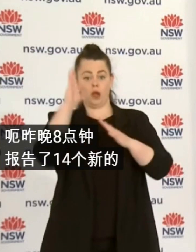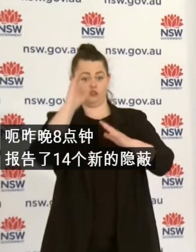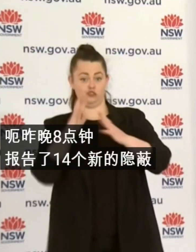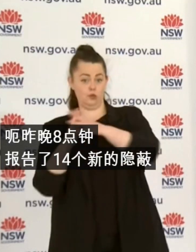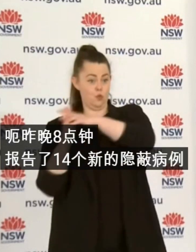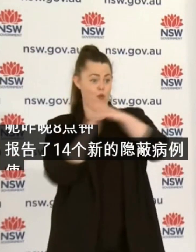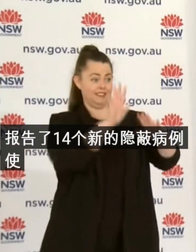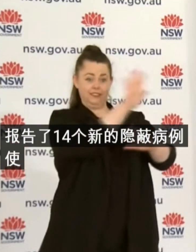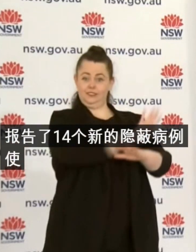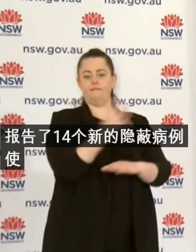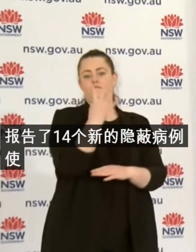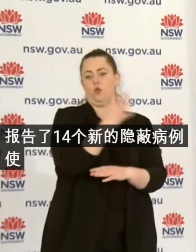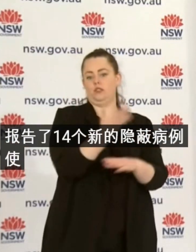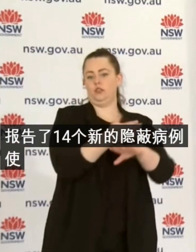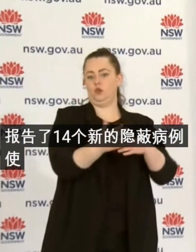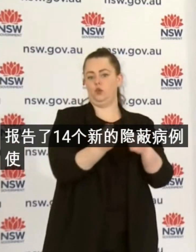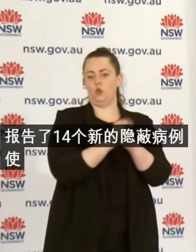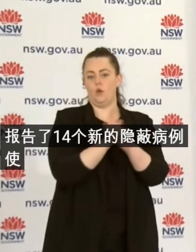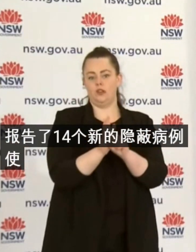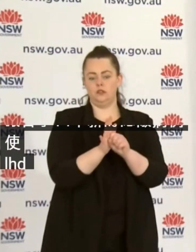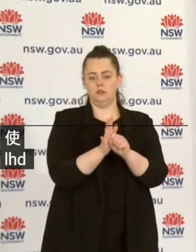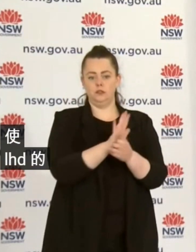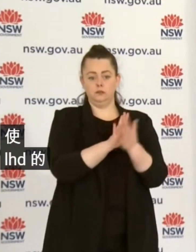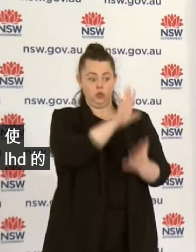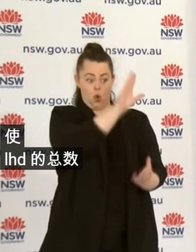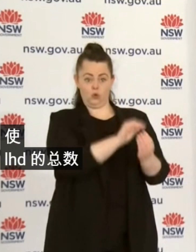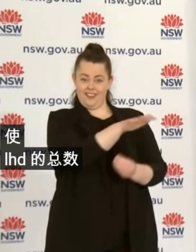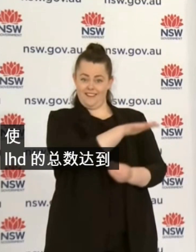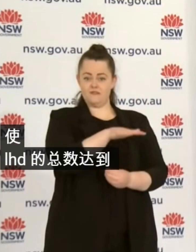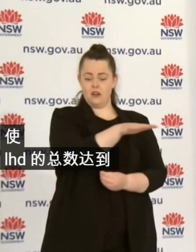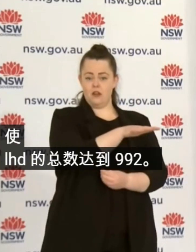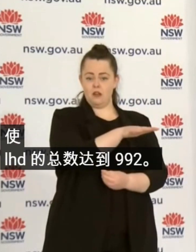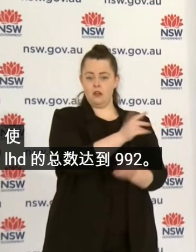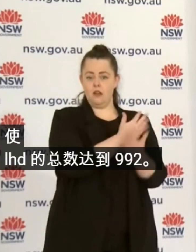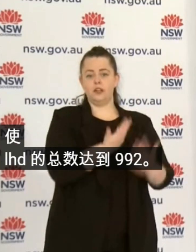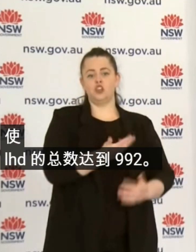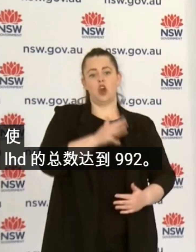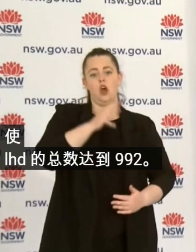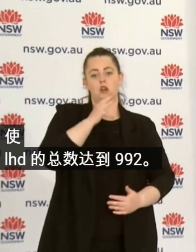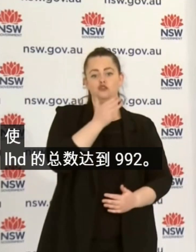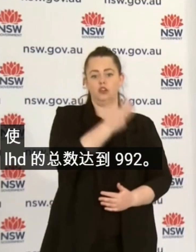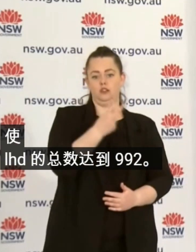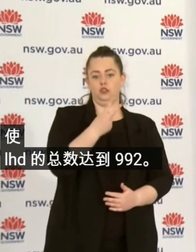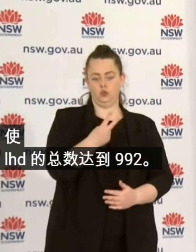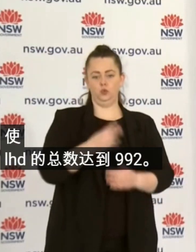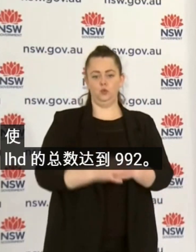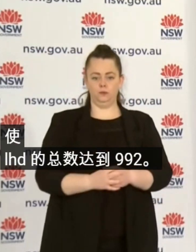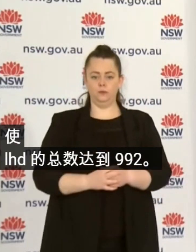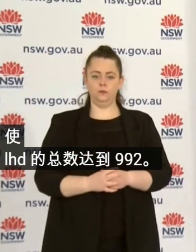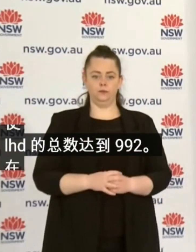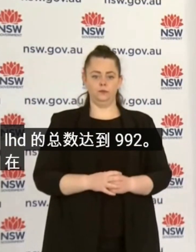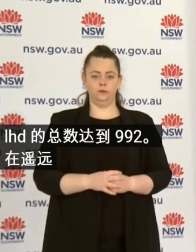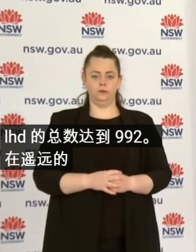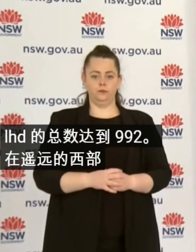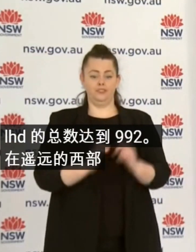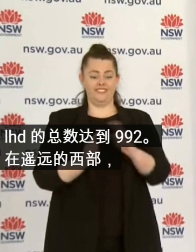COVID reported to 8 o'clock last night, bringing the total number in the LHD to 992.